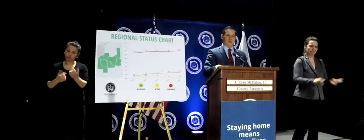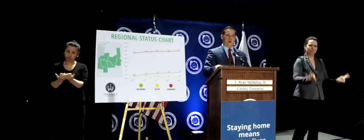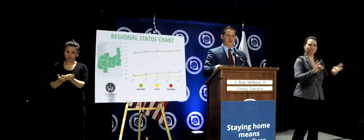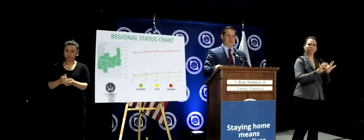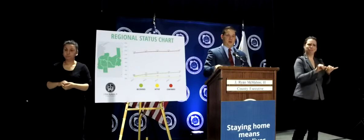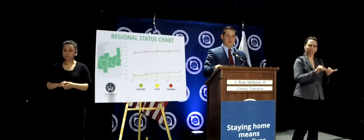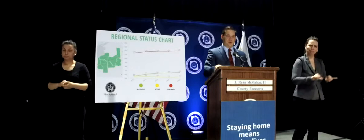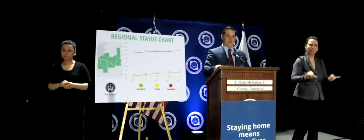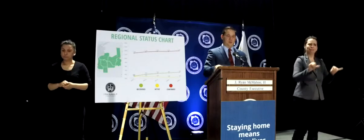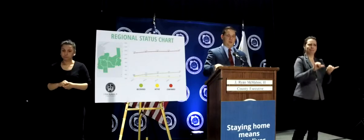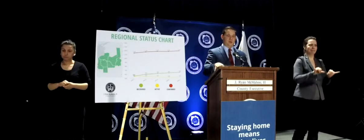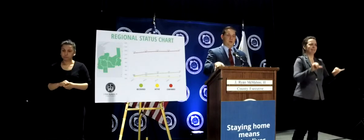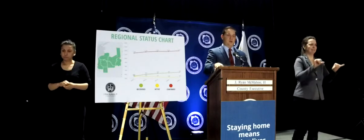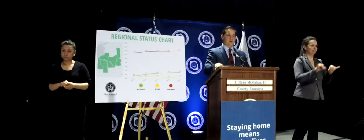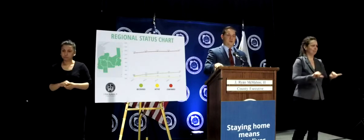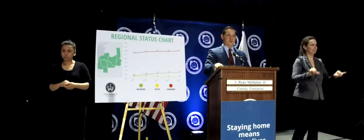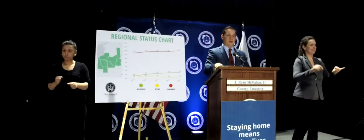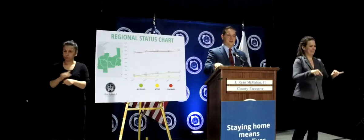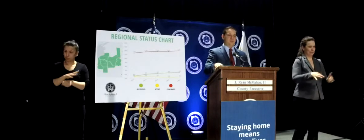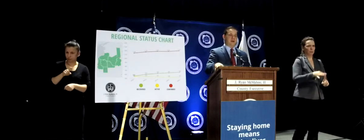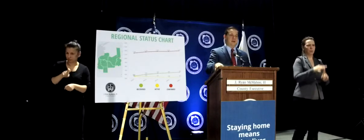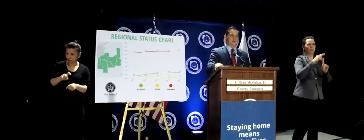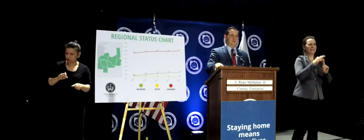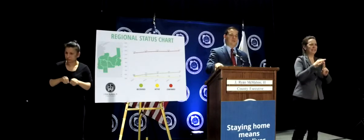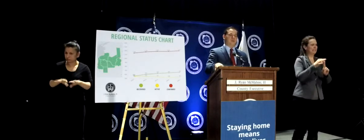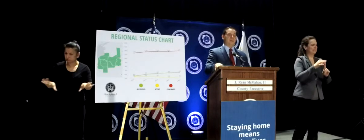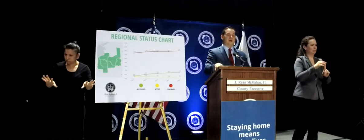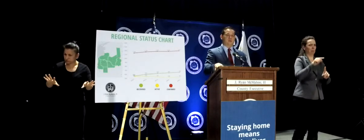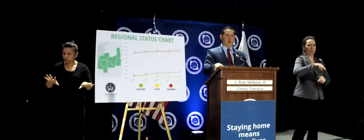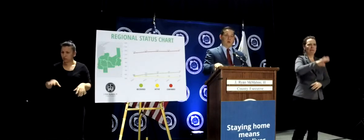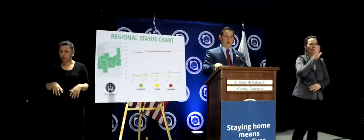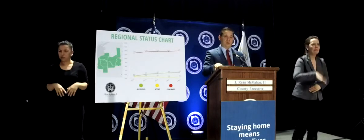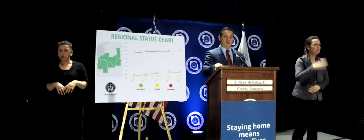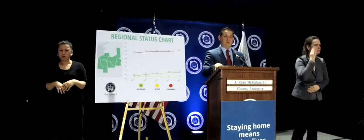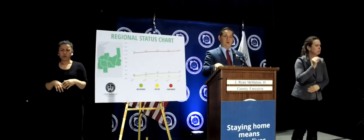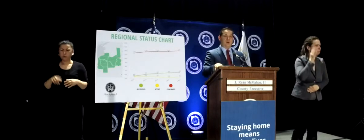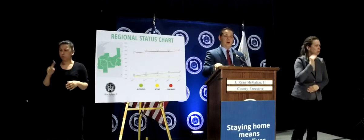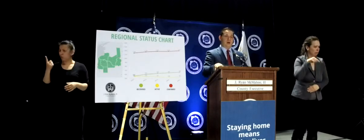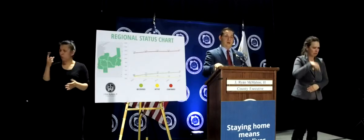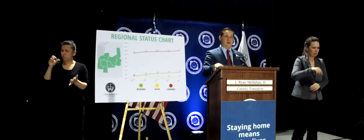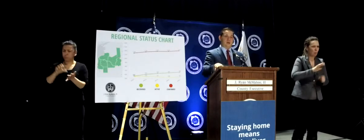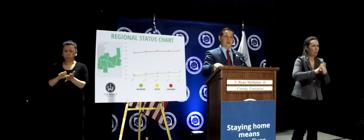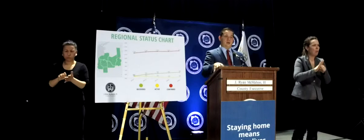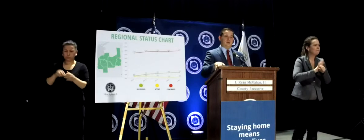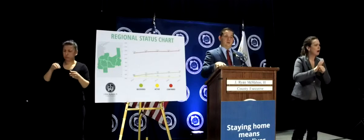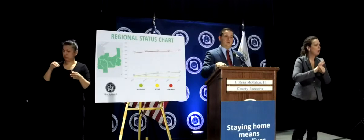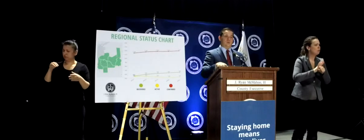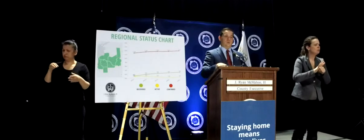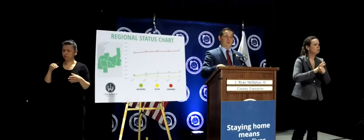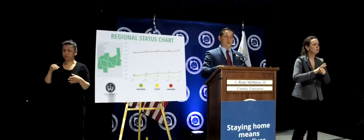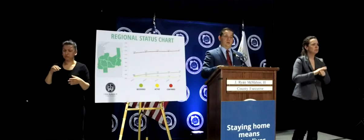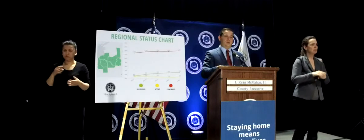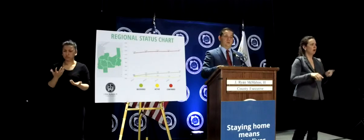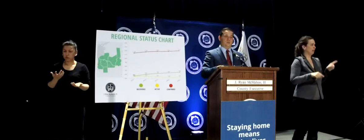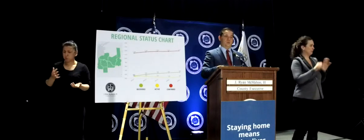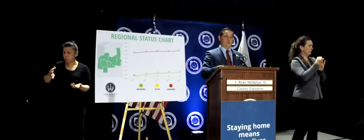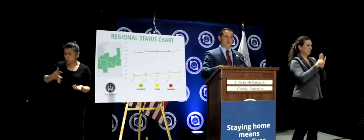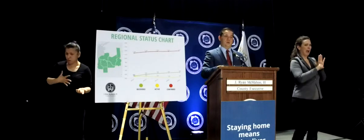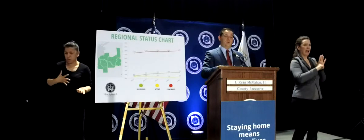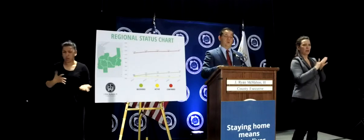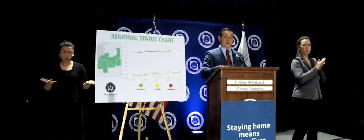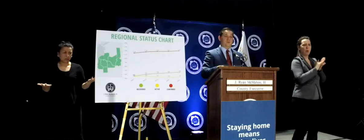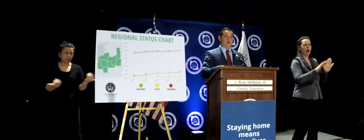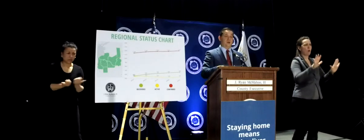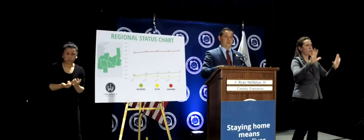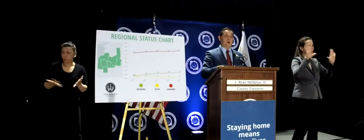is unique, uncharted territory. The state has been a tremendous partner, and we